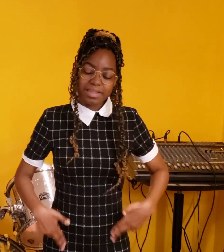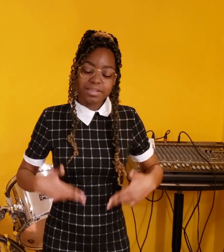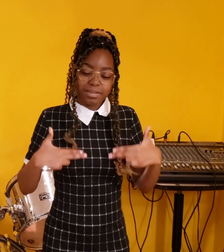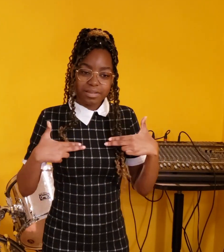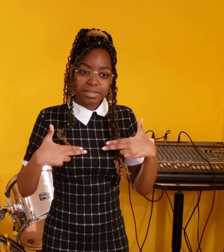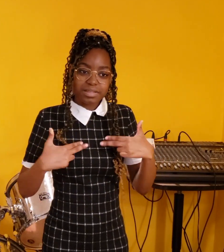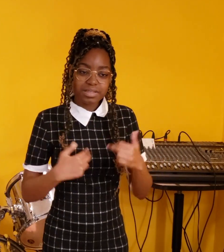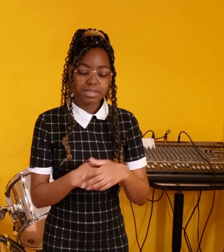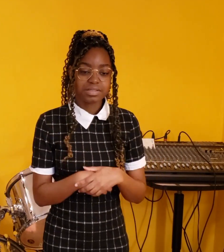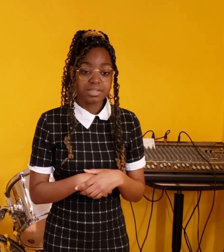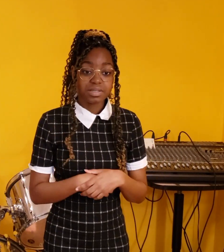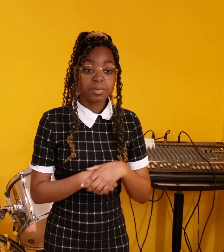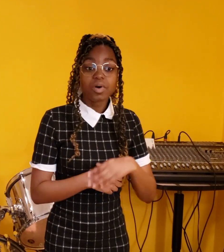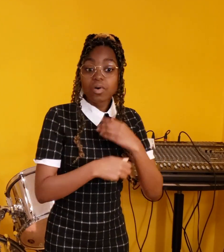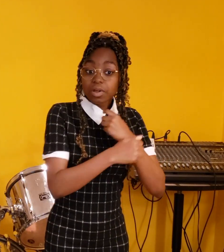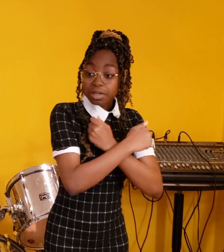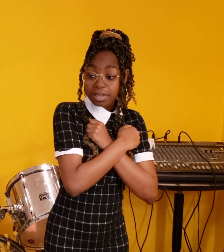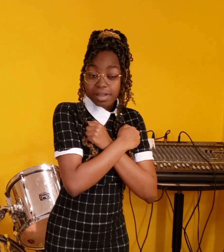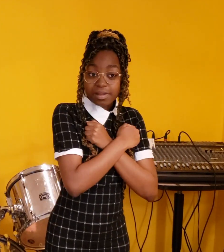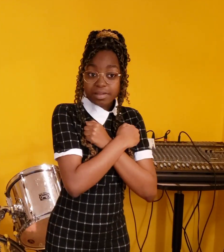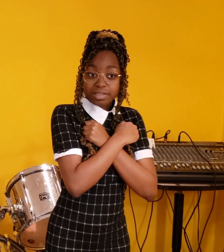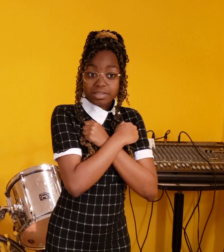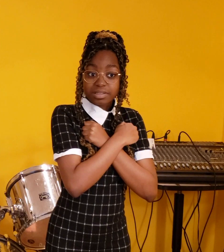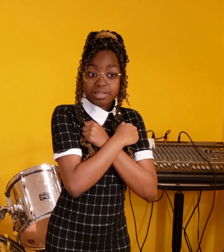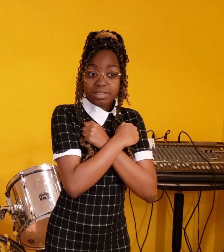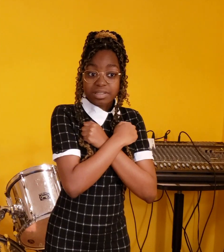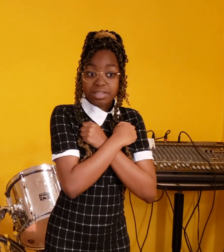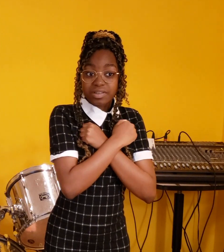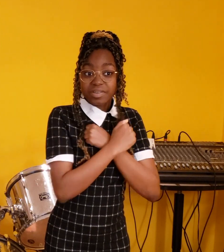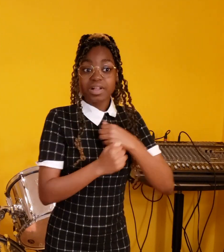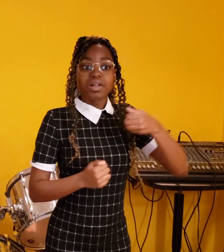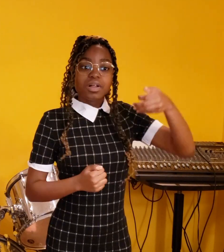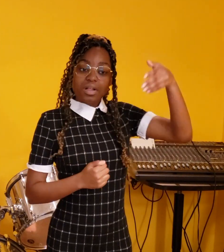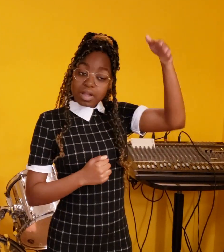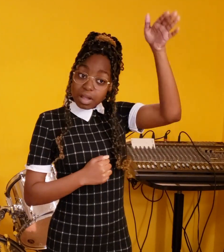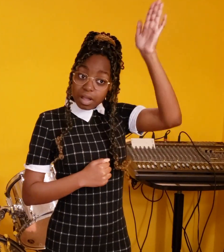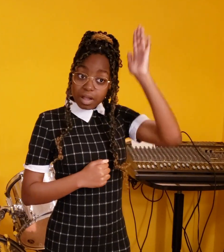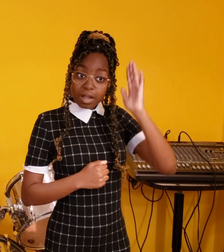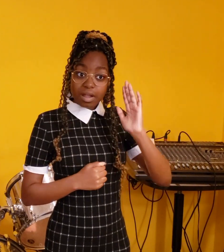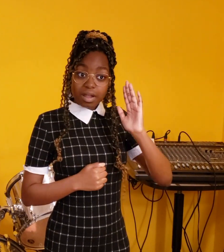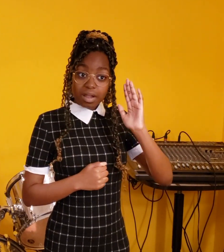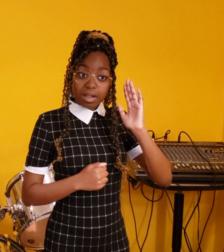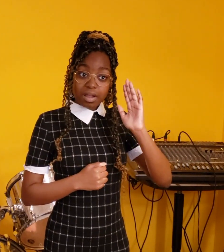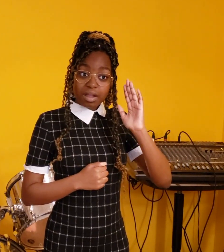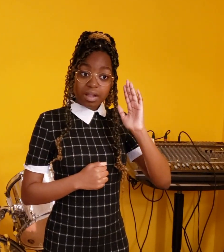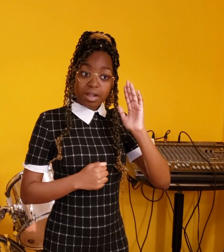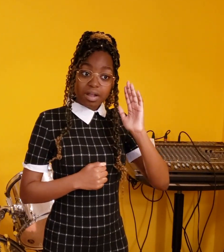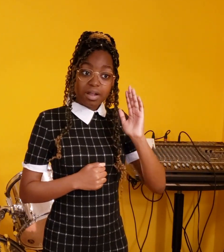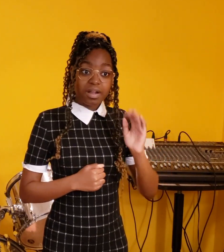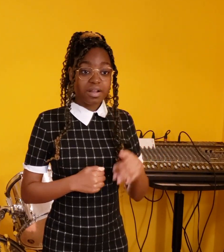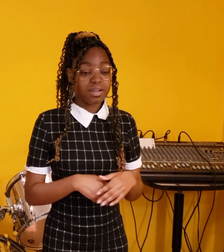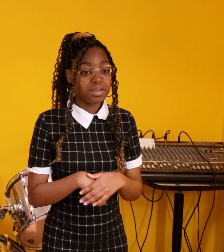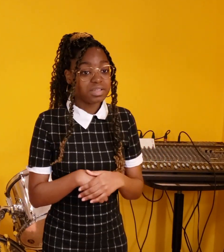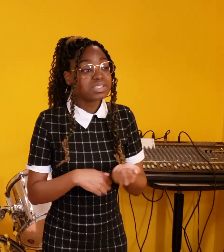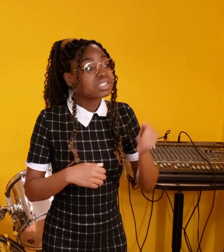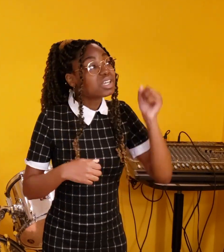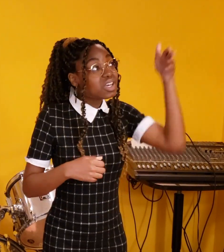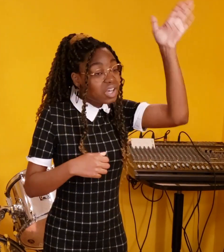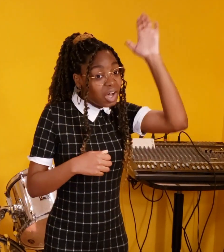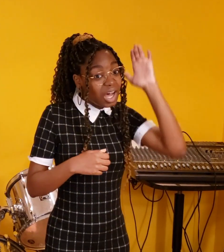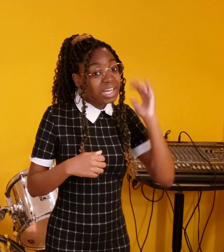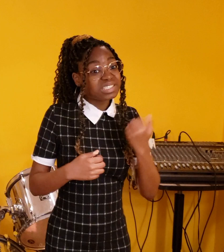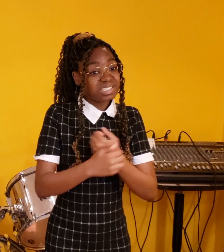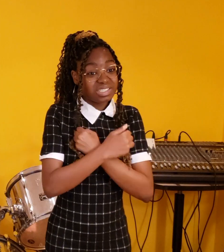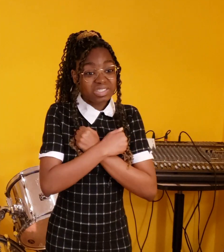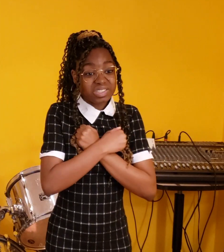Now, charity, love, God is available. His love is also available, but